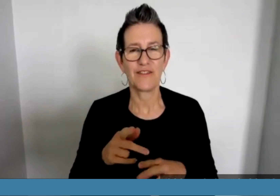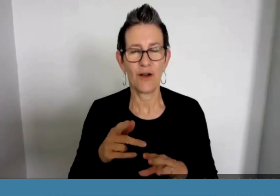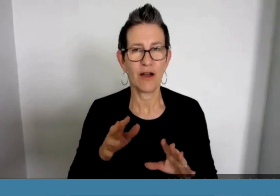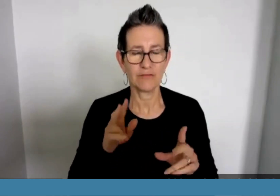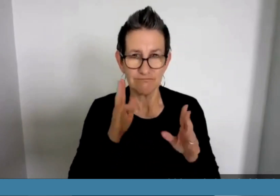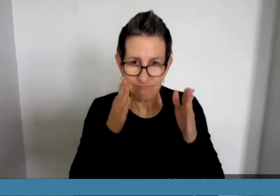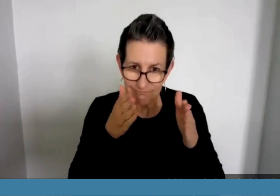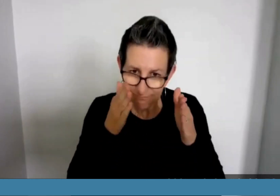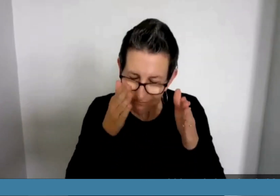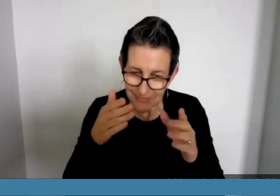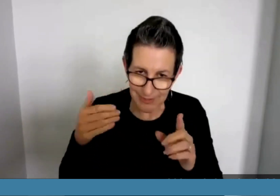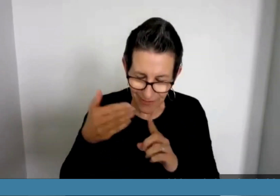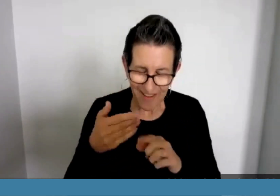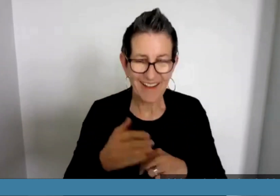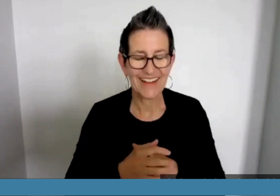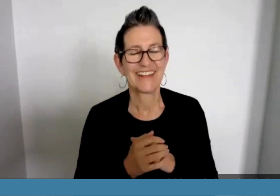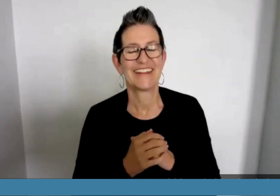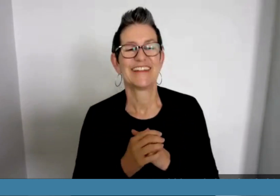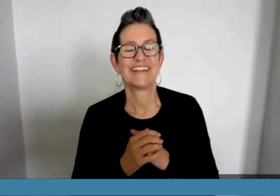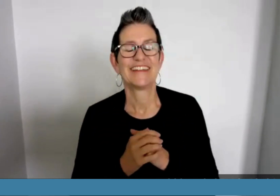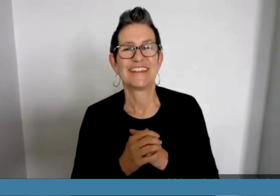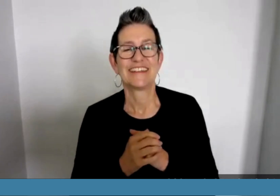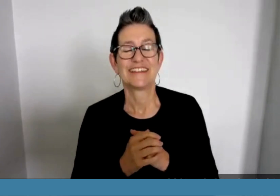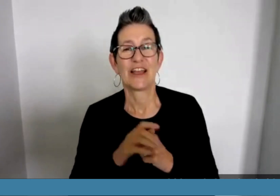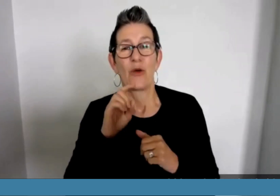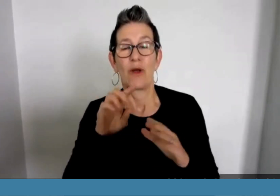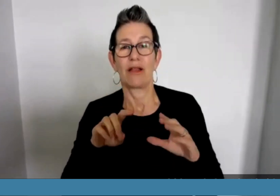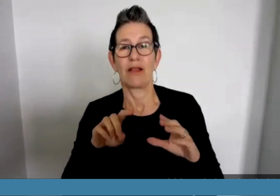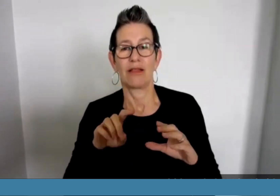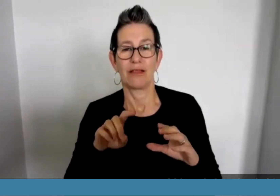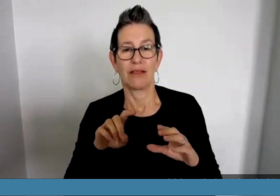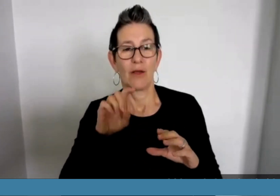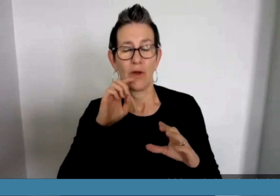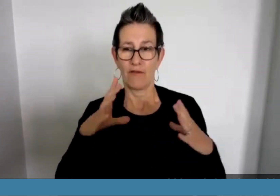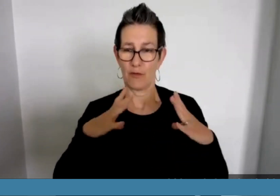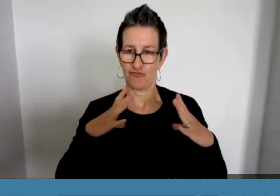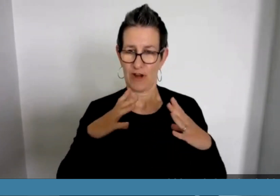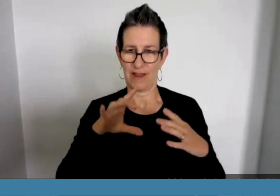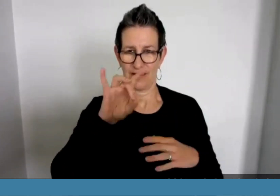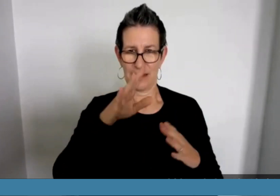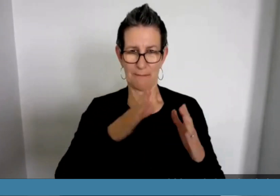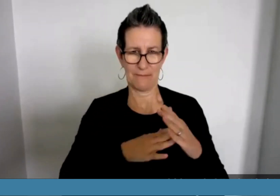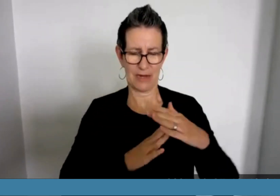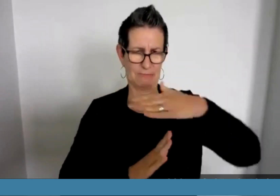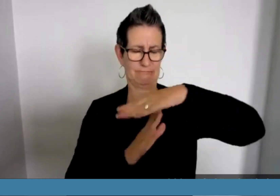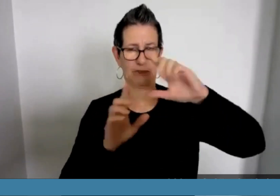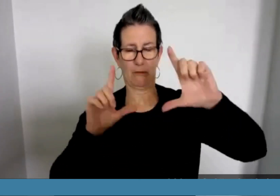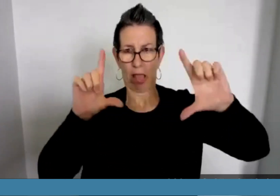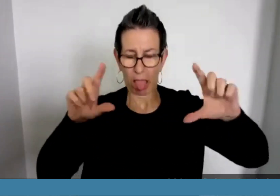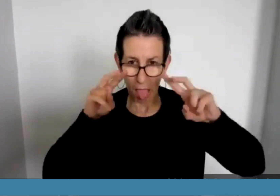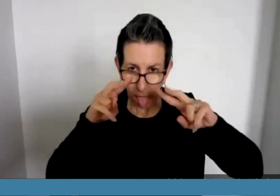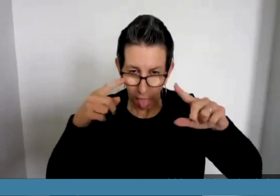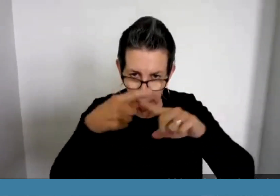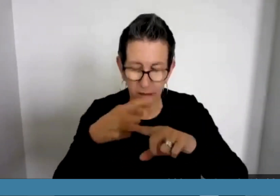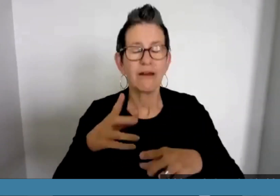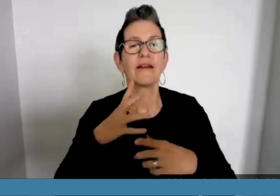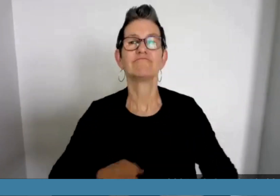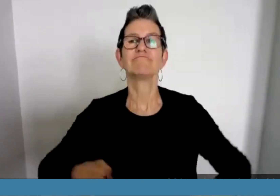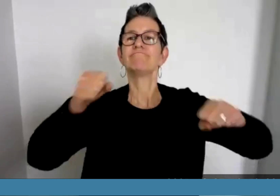We'll have a 10-minute screen break now, give you a chance to stretch, refresh, and reset before